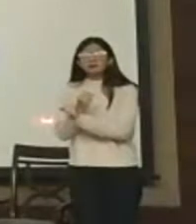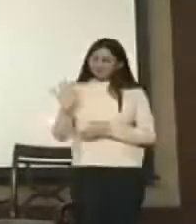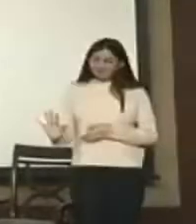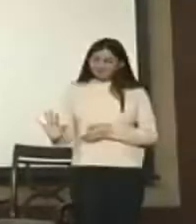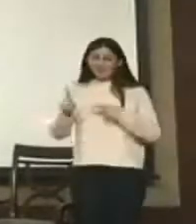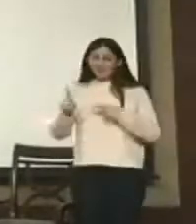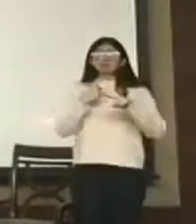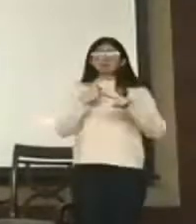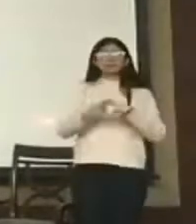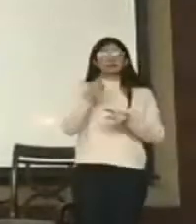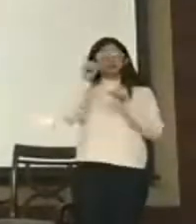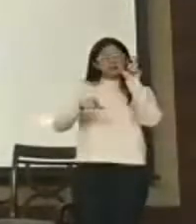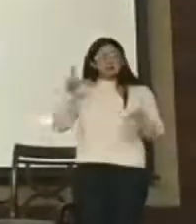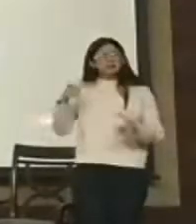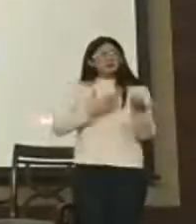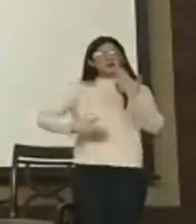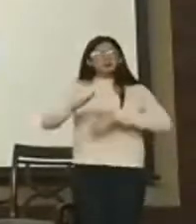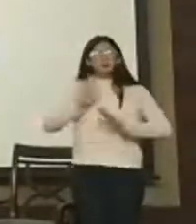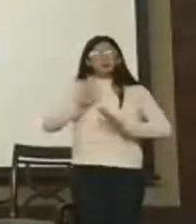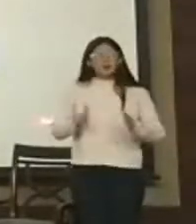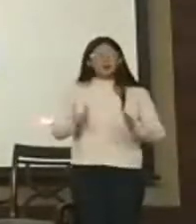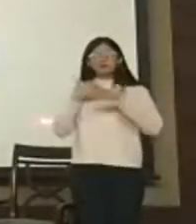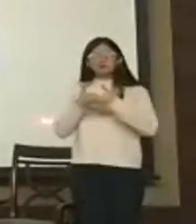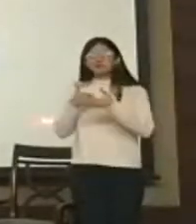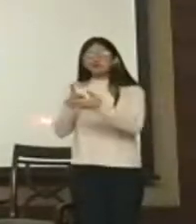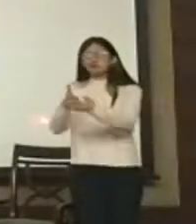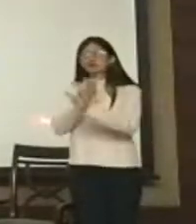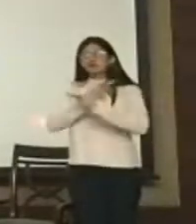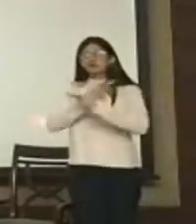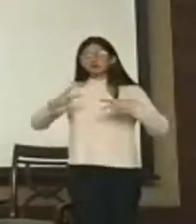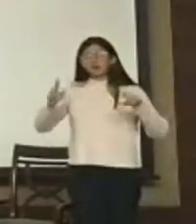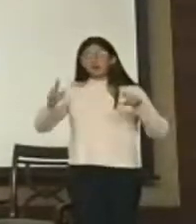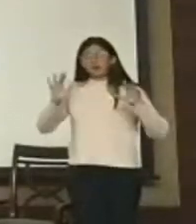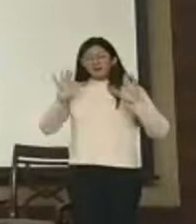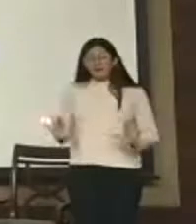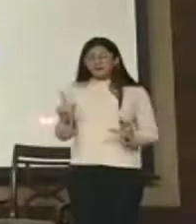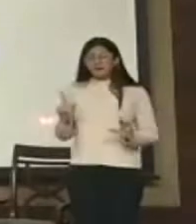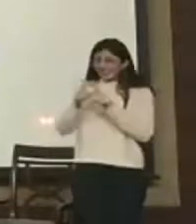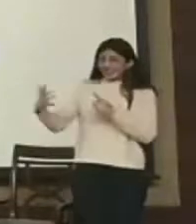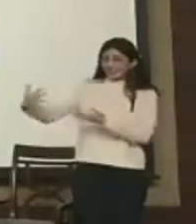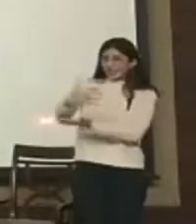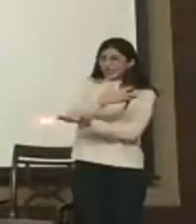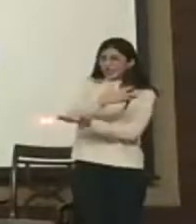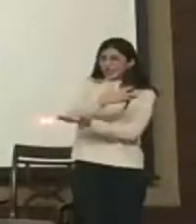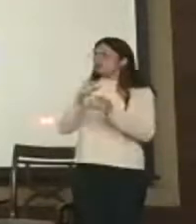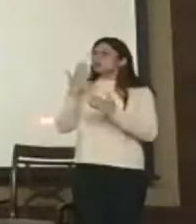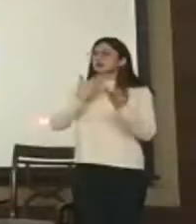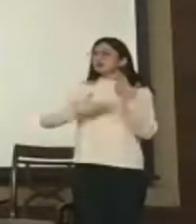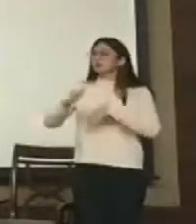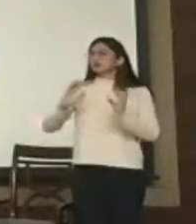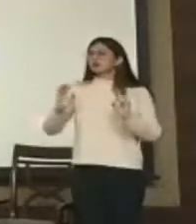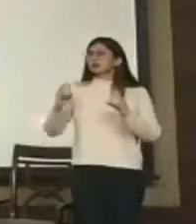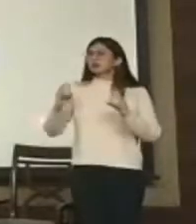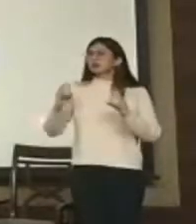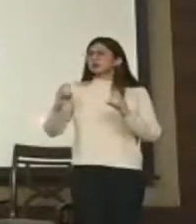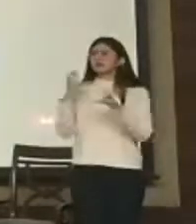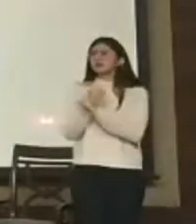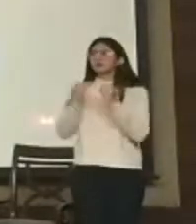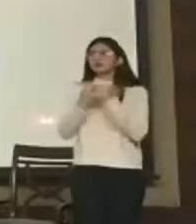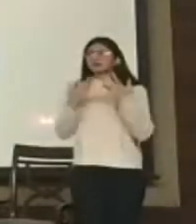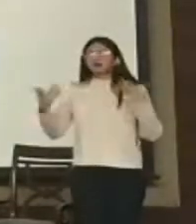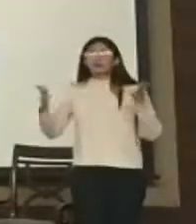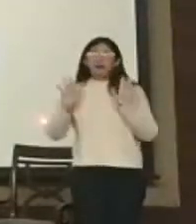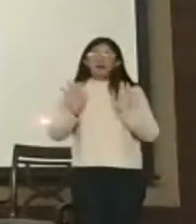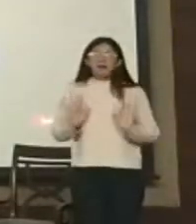people with disabilities and how not having accurate data on disability has excluded people with